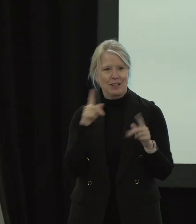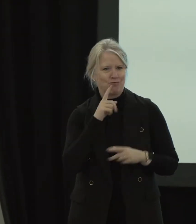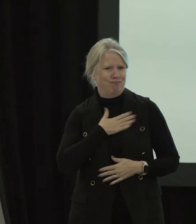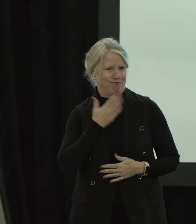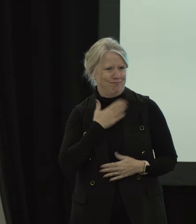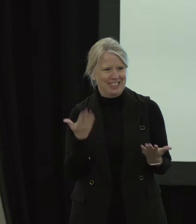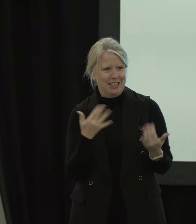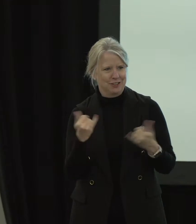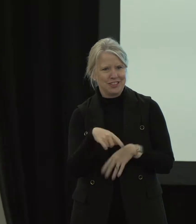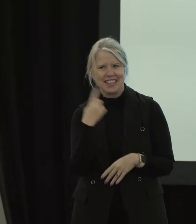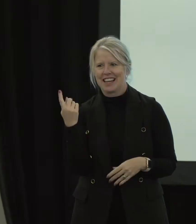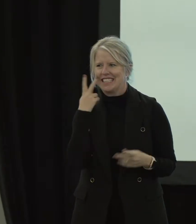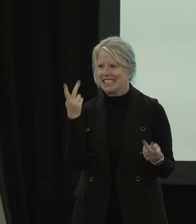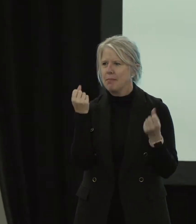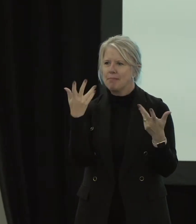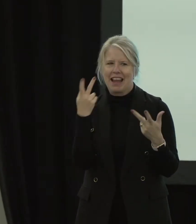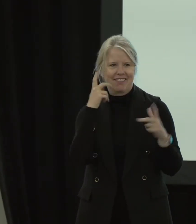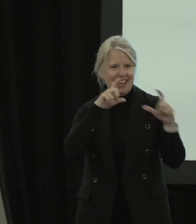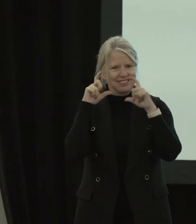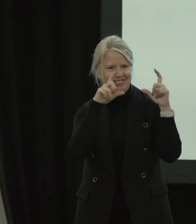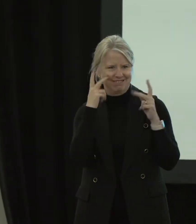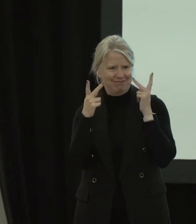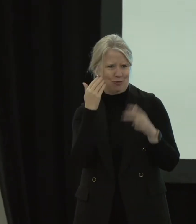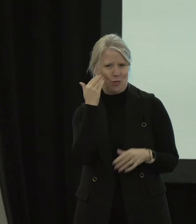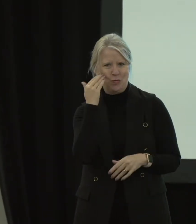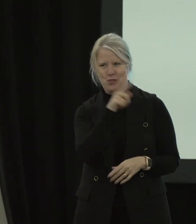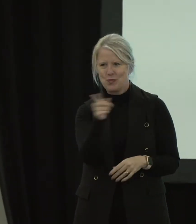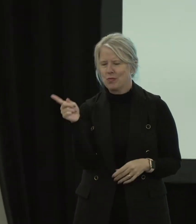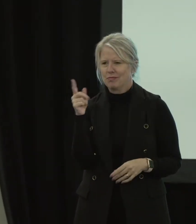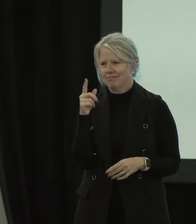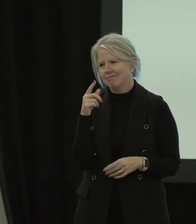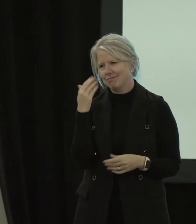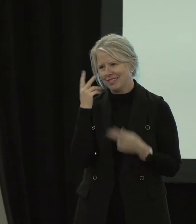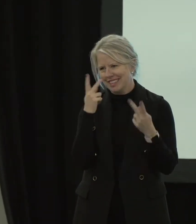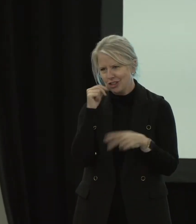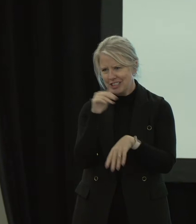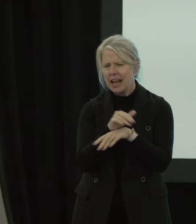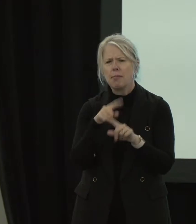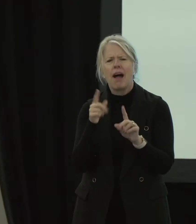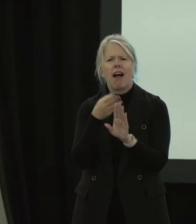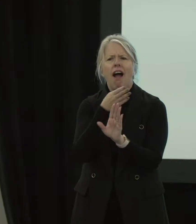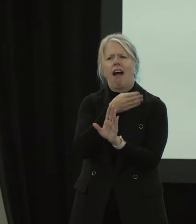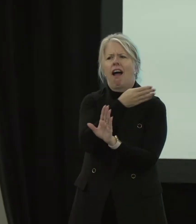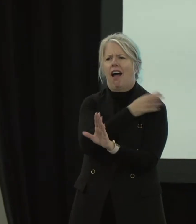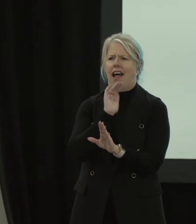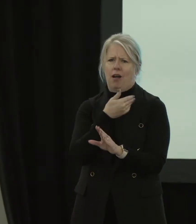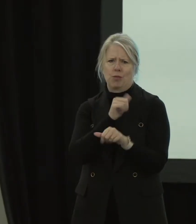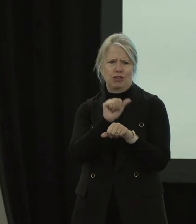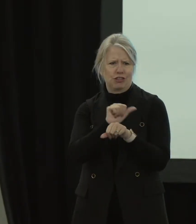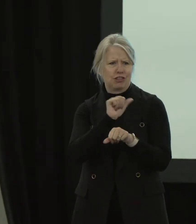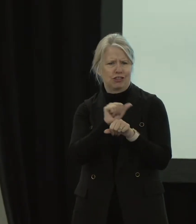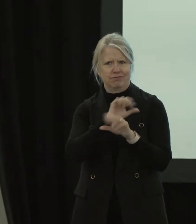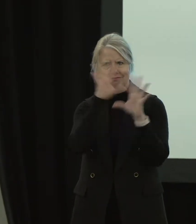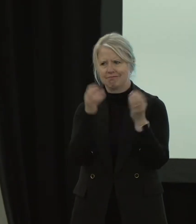and to see so many familiar faces because of not only last night, but because of some of the things that we've been doing as